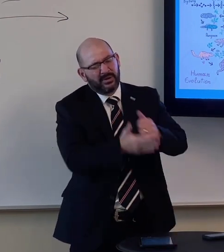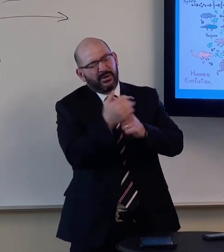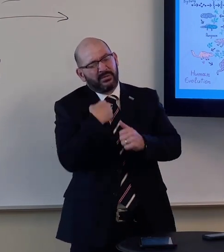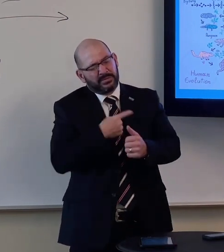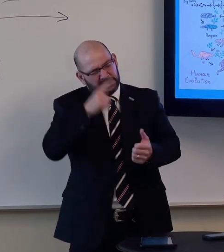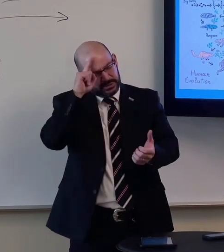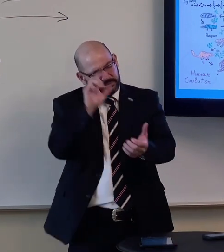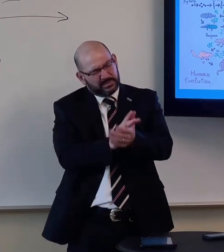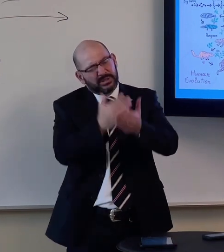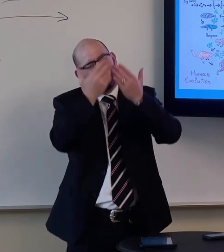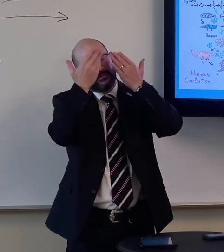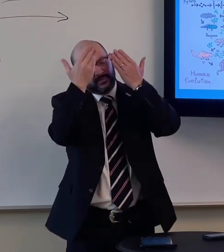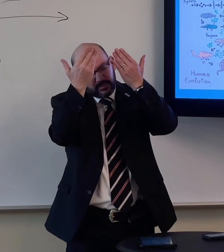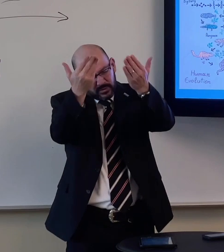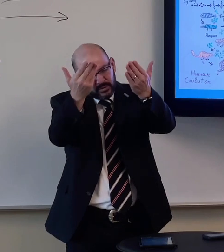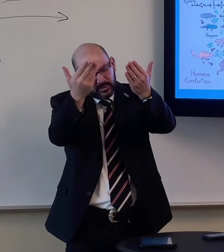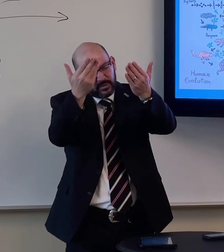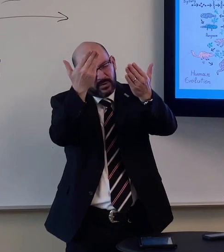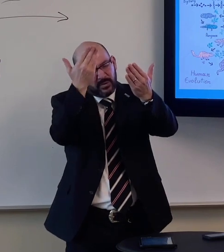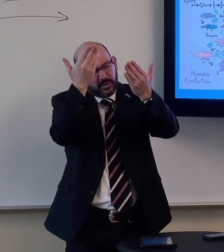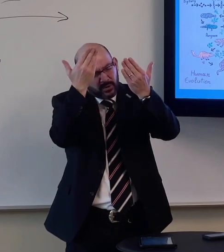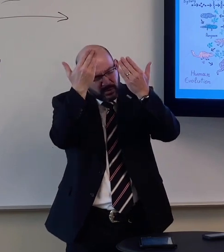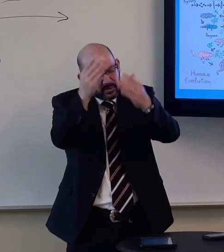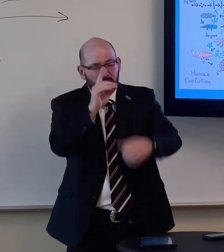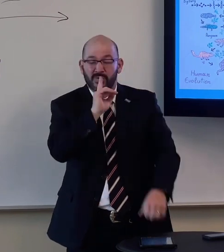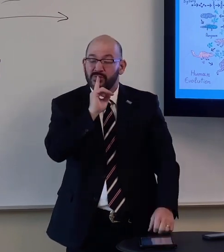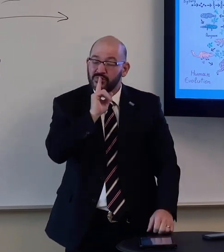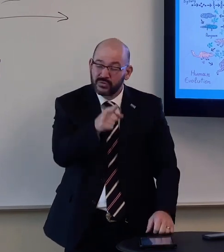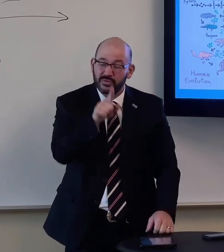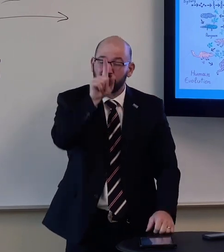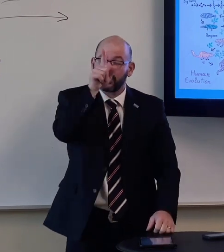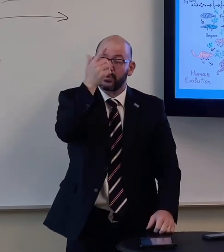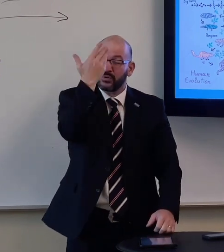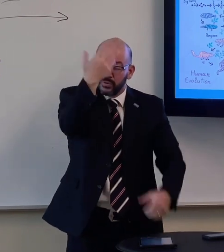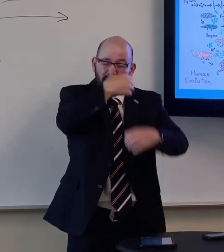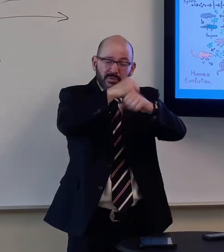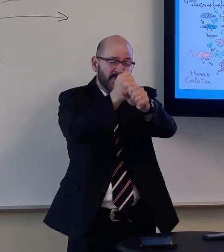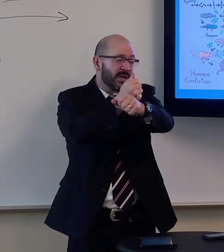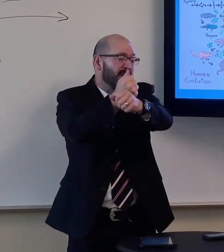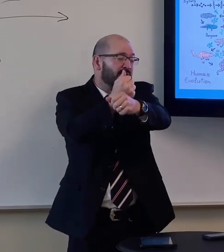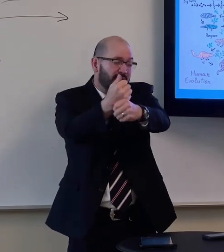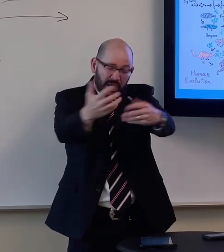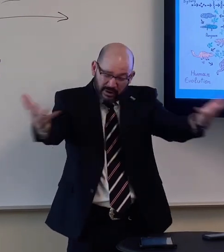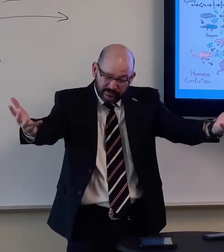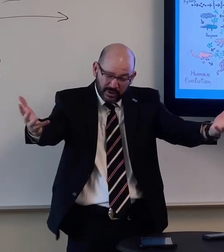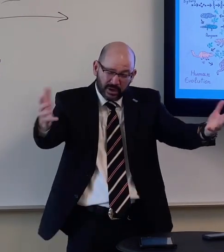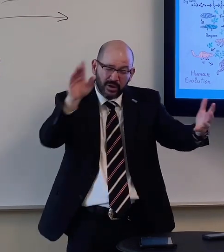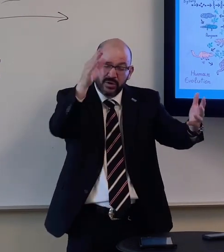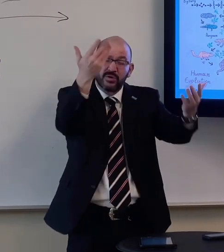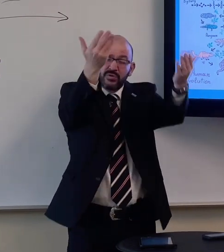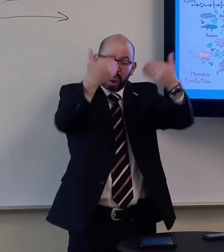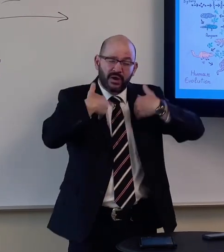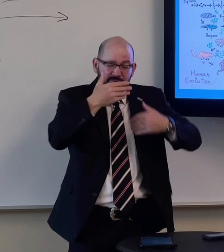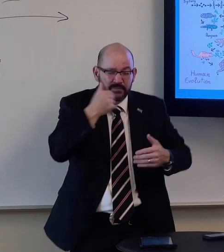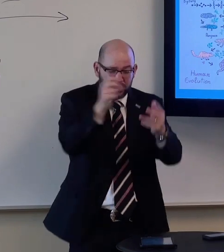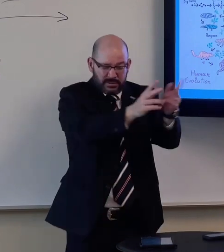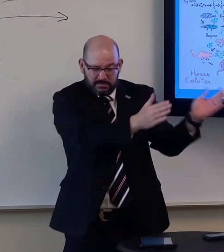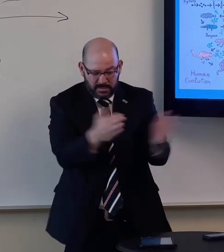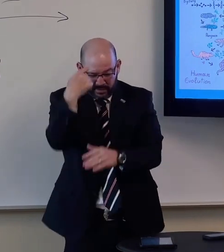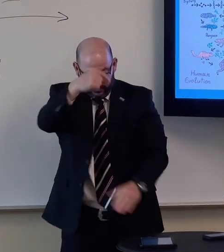Please, help us to believe you. You really are. You really did make everything. You have the